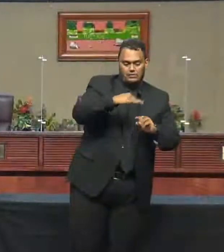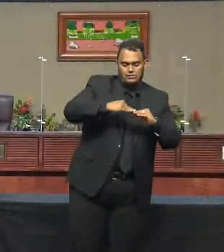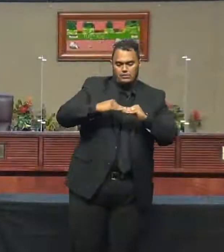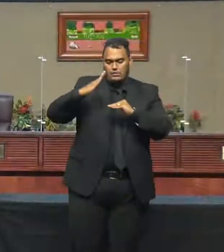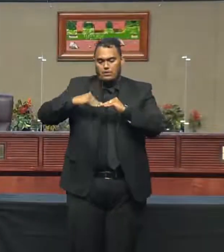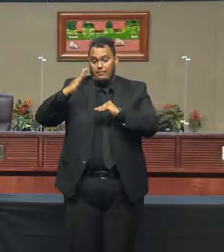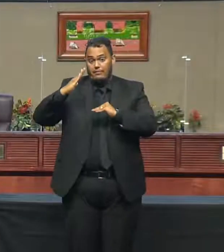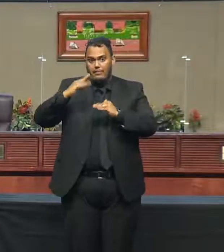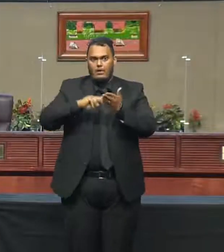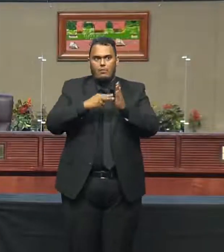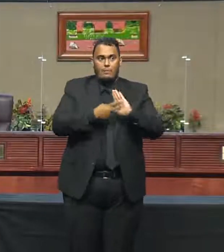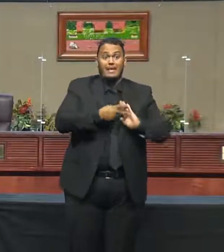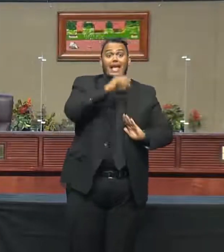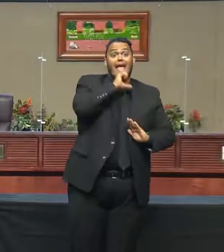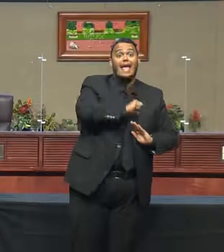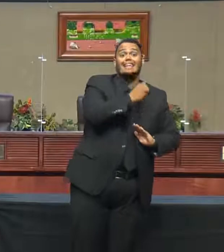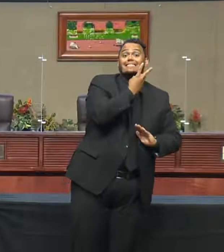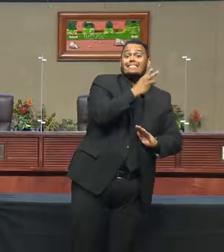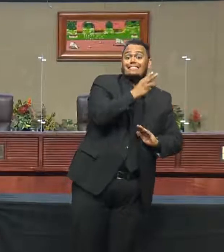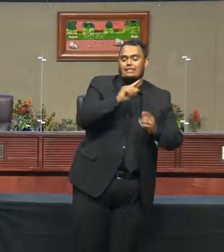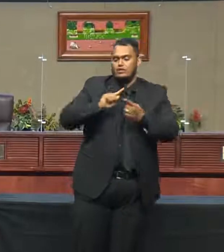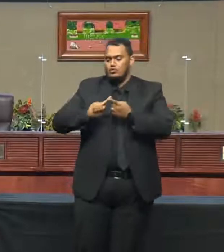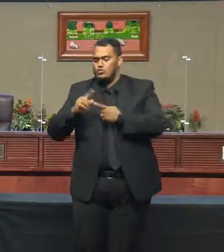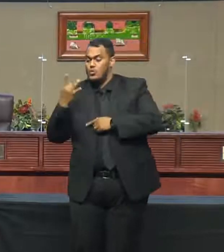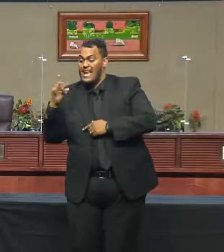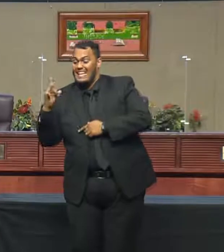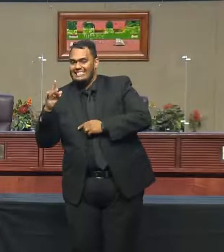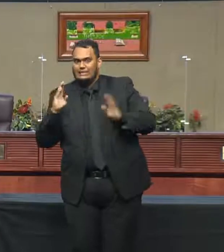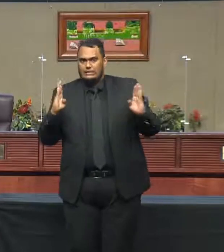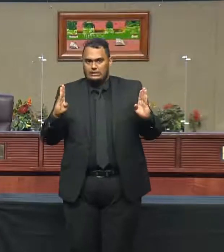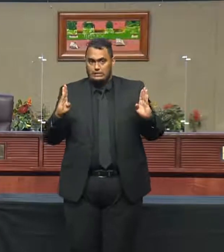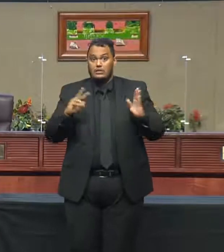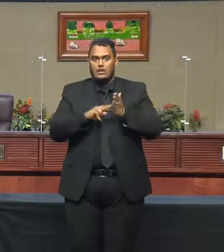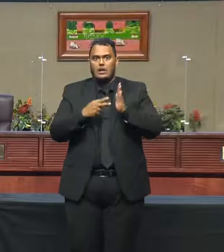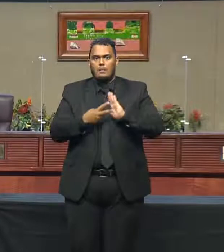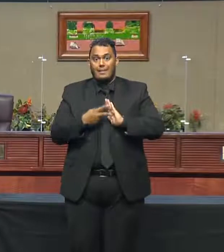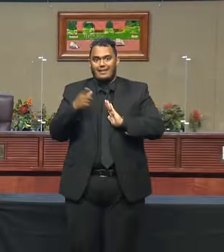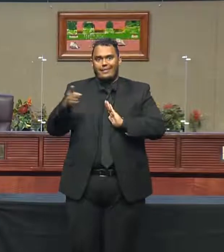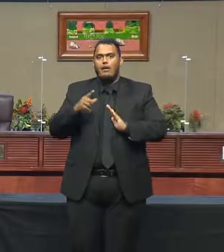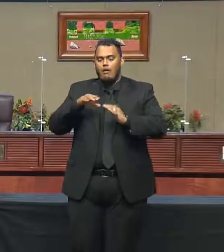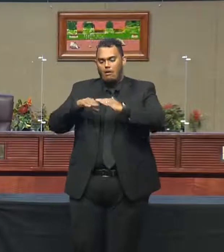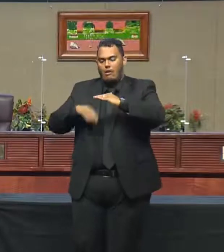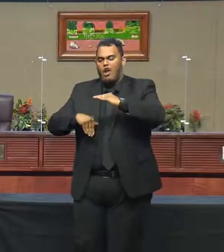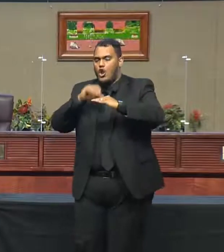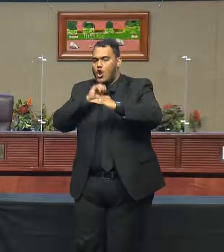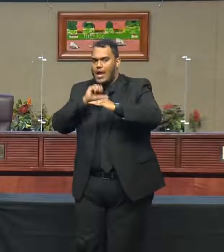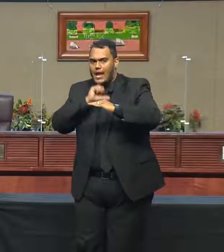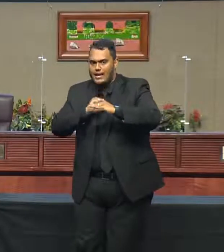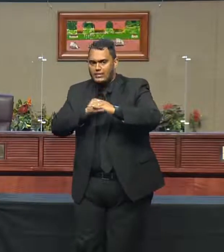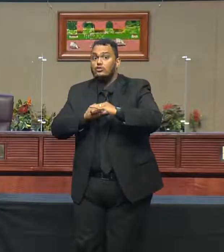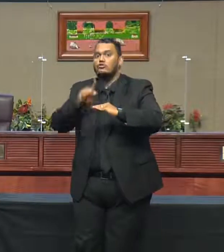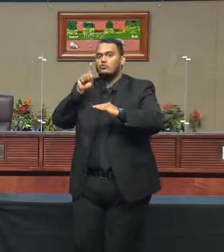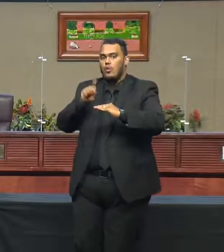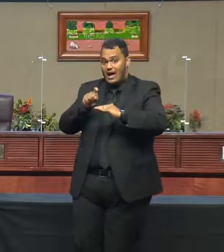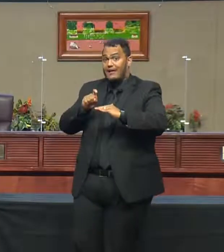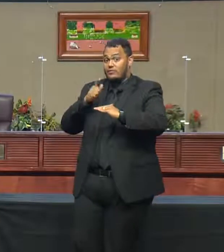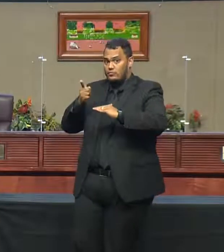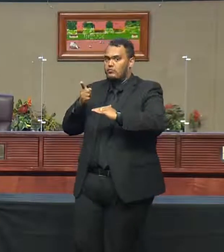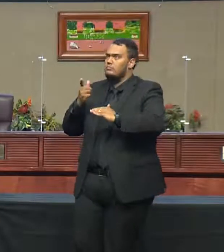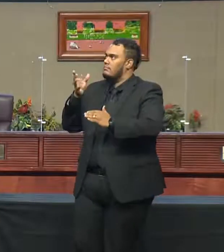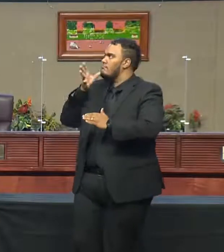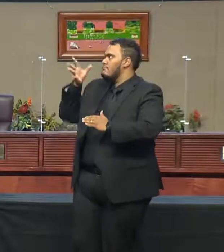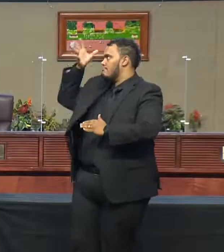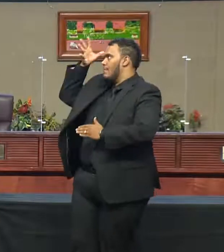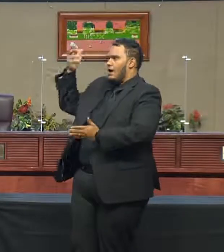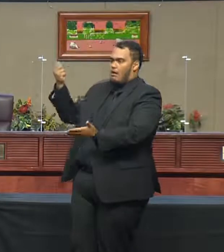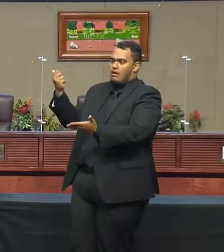minors unless they are emancipated, which they will have to provide proof of it. So for a minor to be vaccinated,